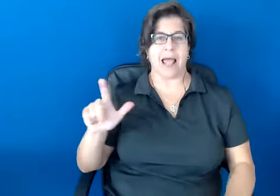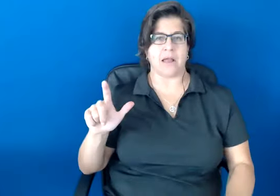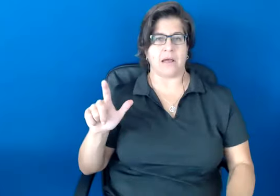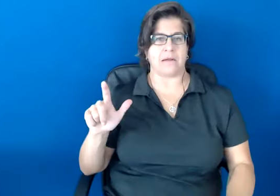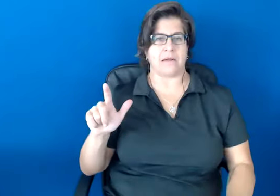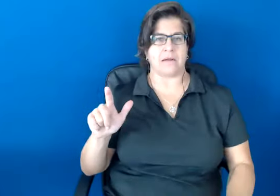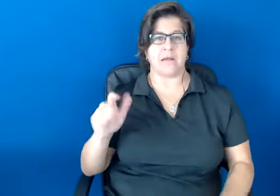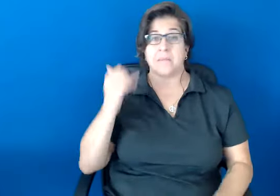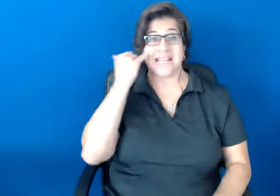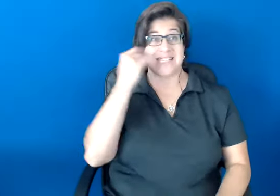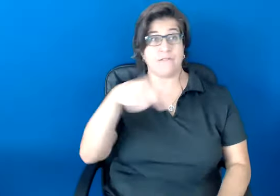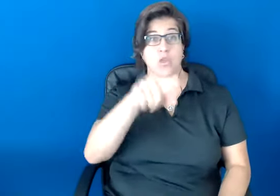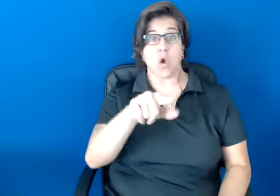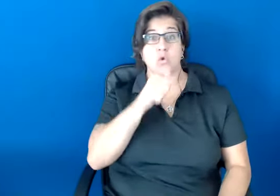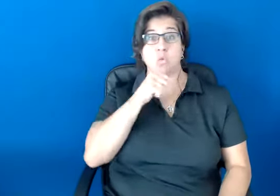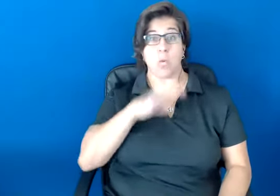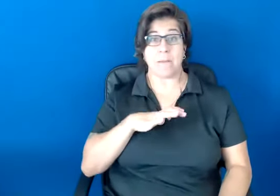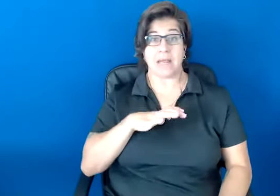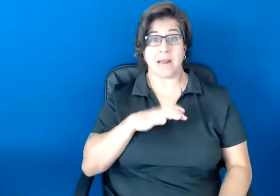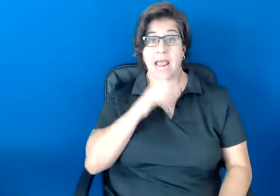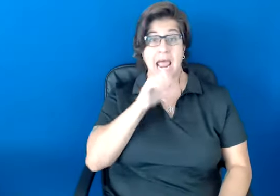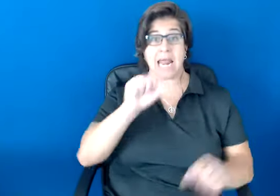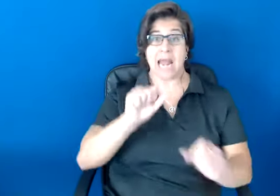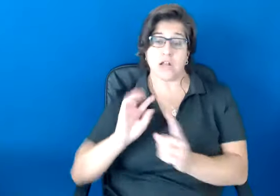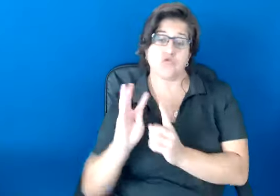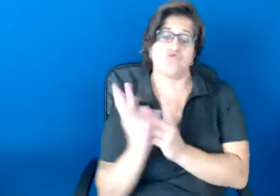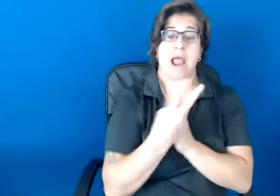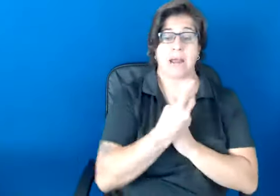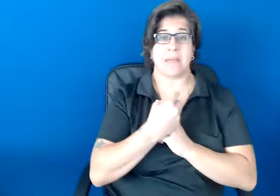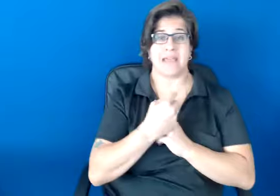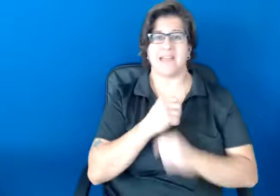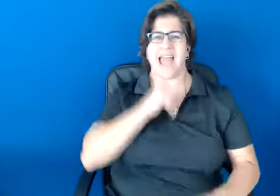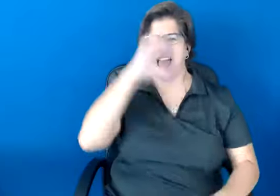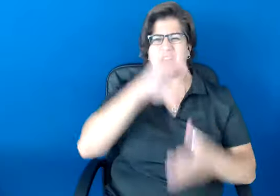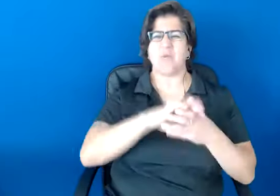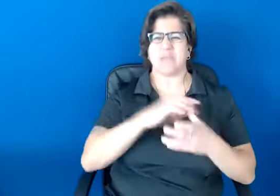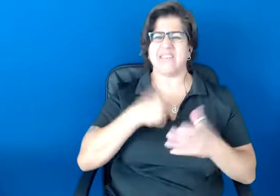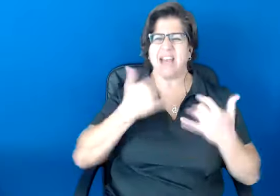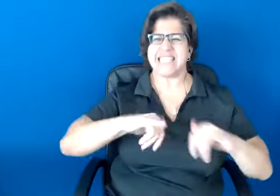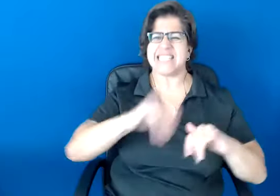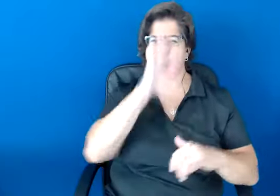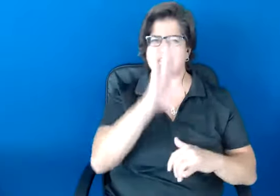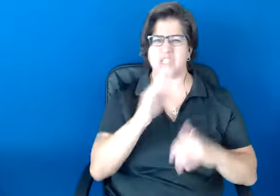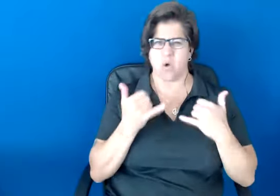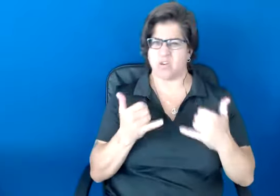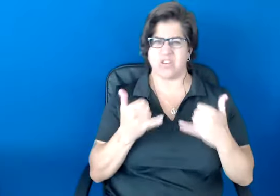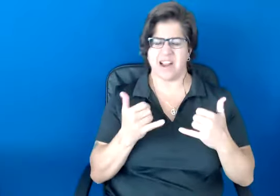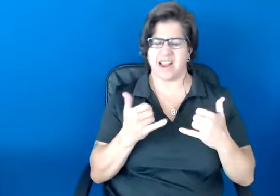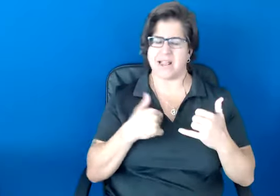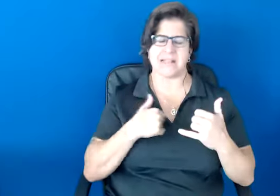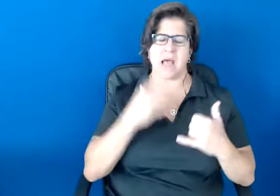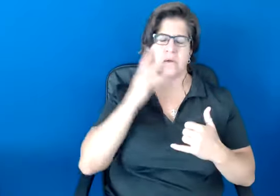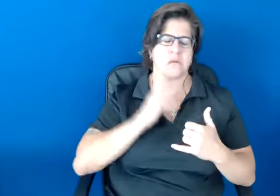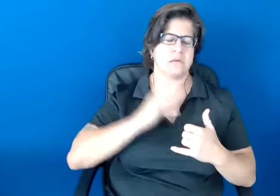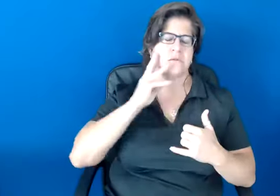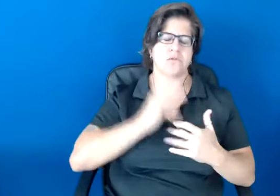not done that, I don't believe that I'd be sober today, because I was in so much pain.